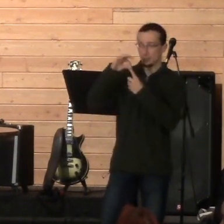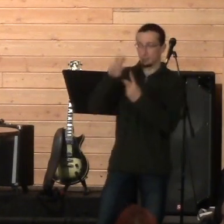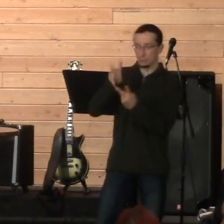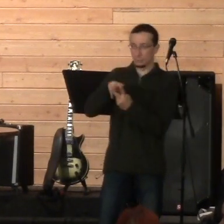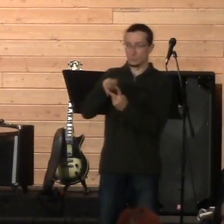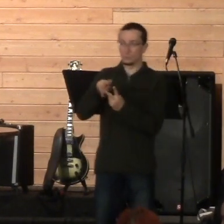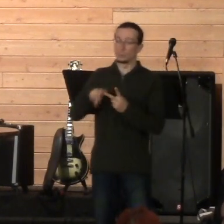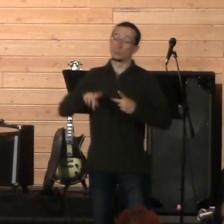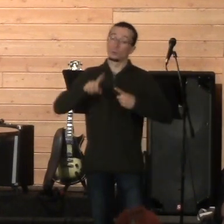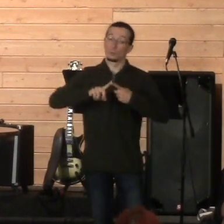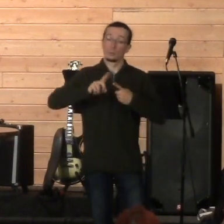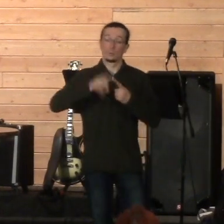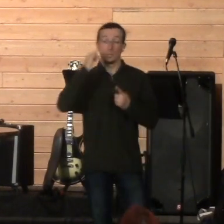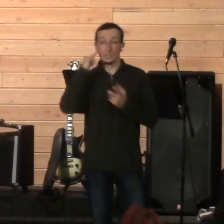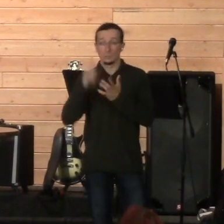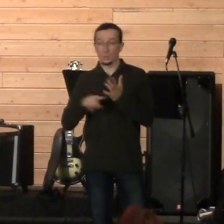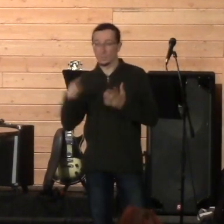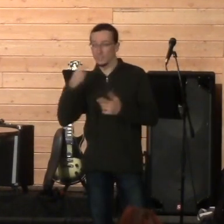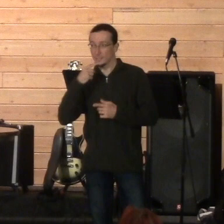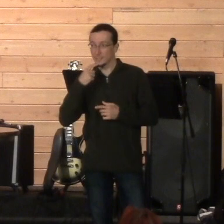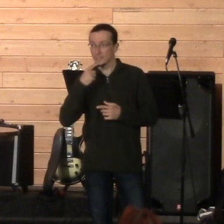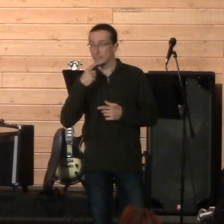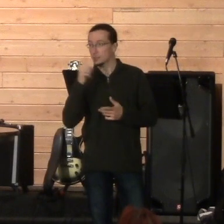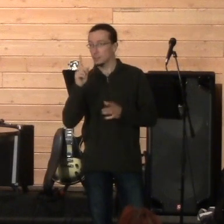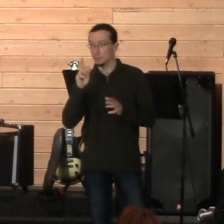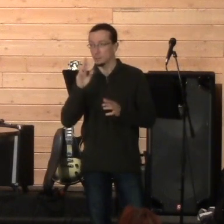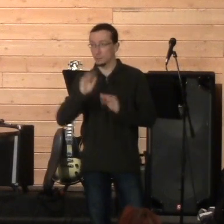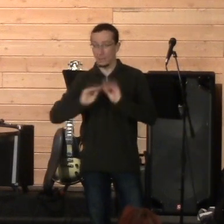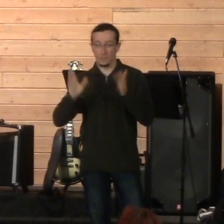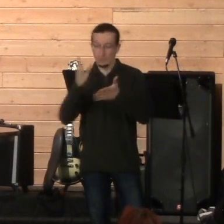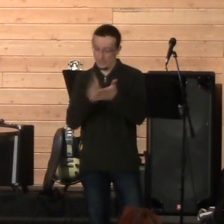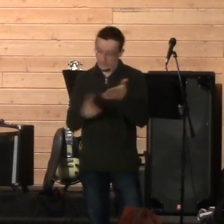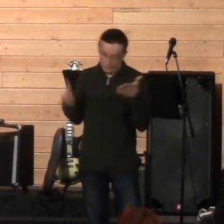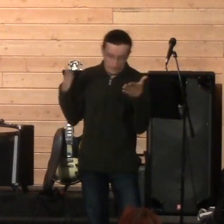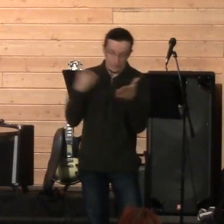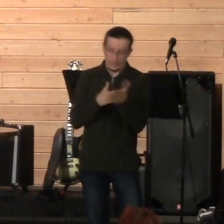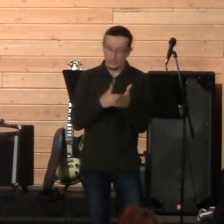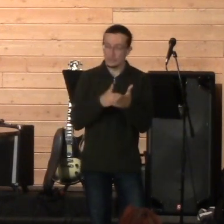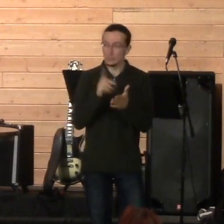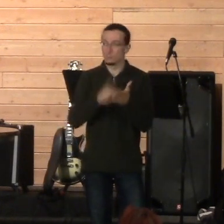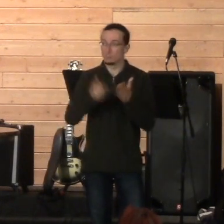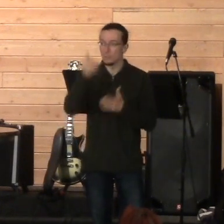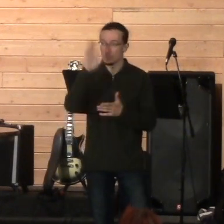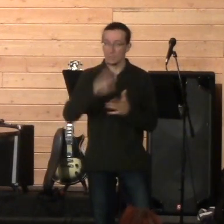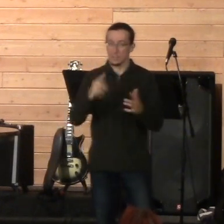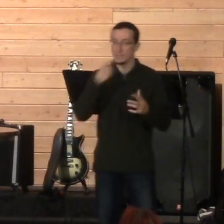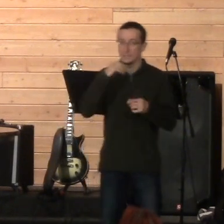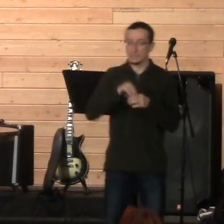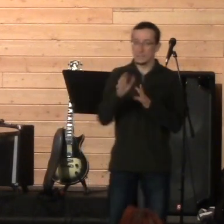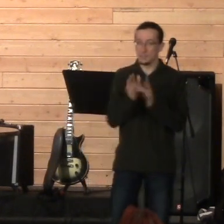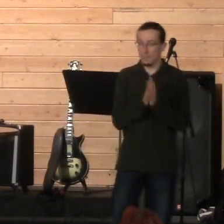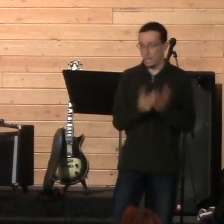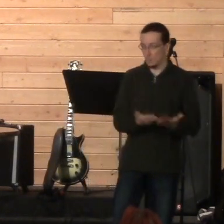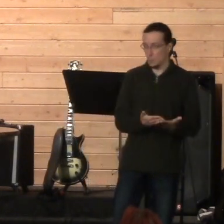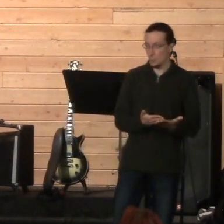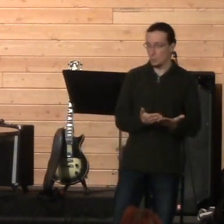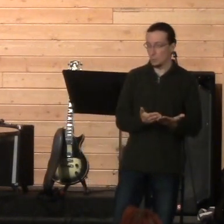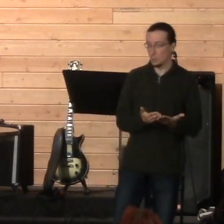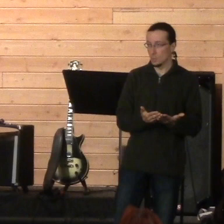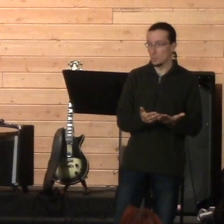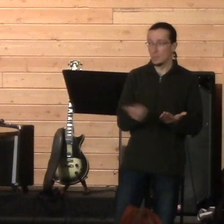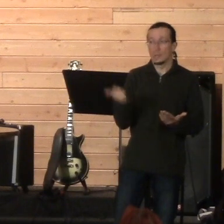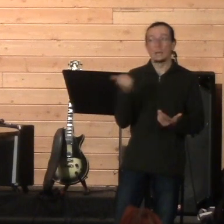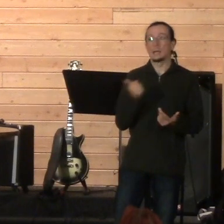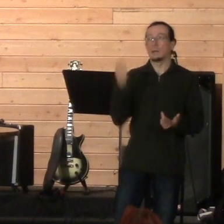what they are saying to you goes directly against what God has already revealed in His Word.